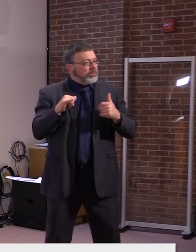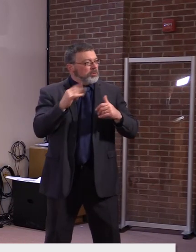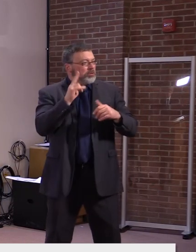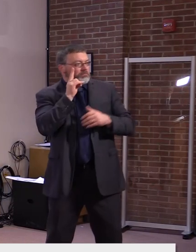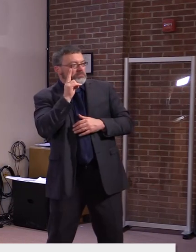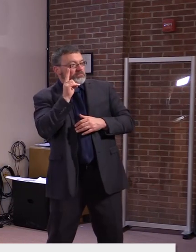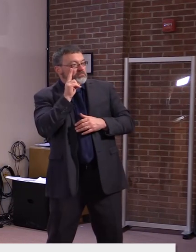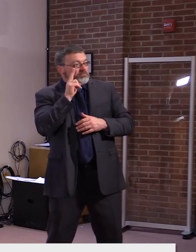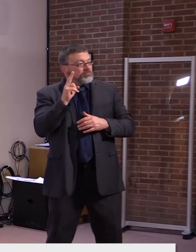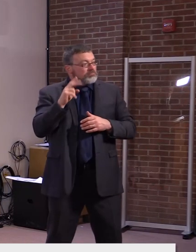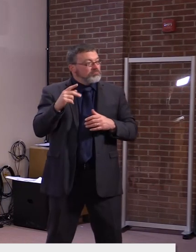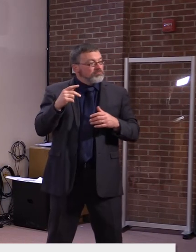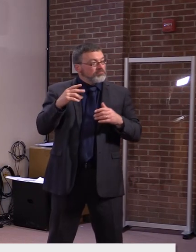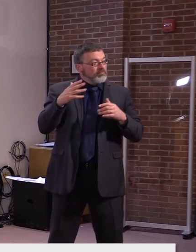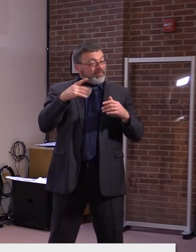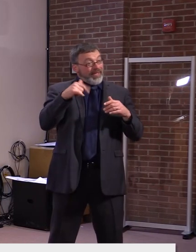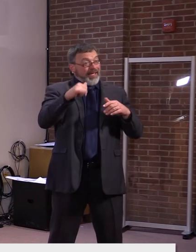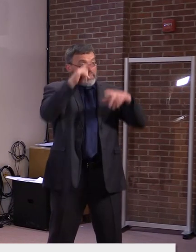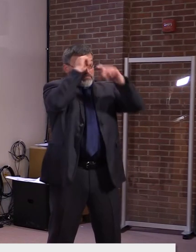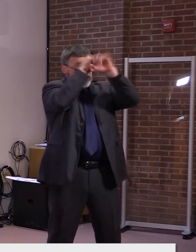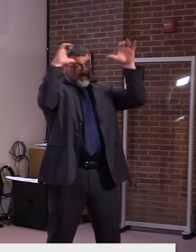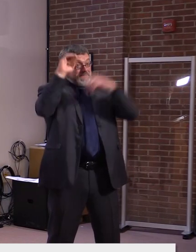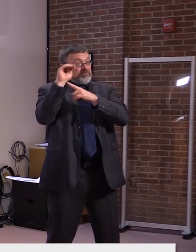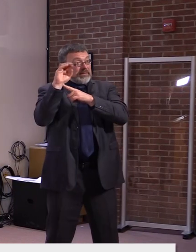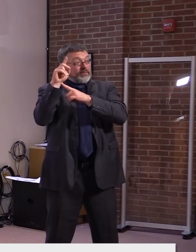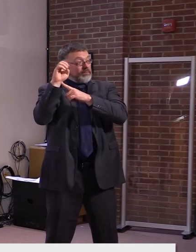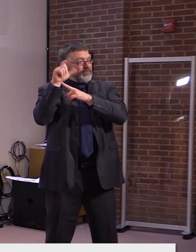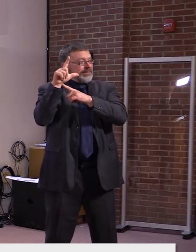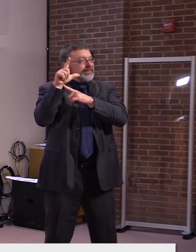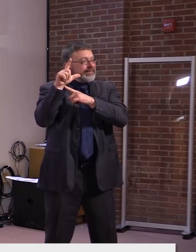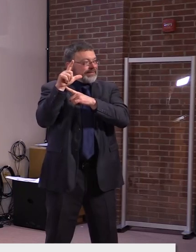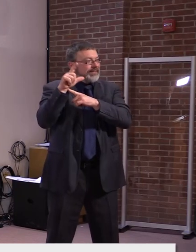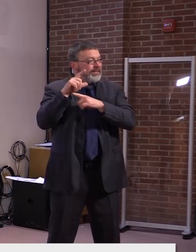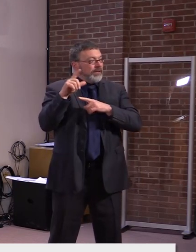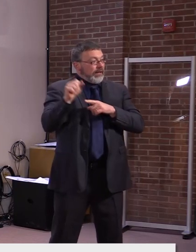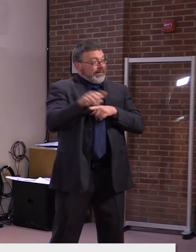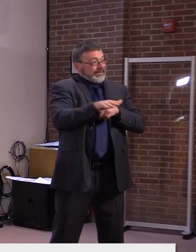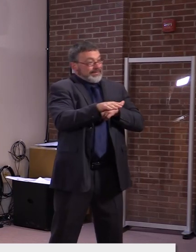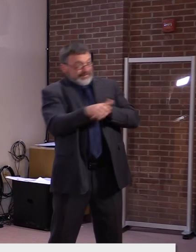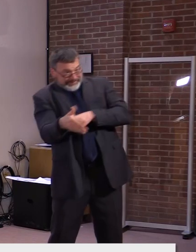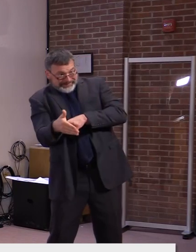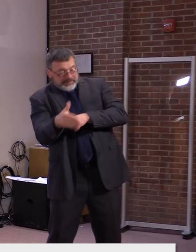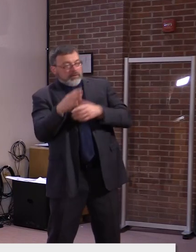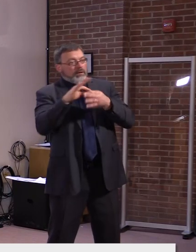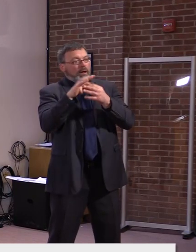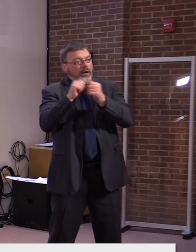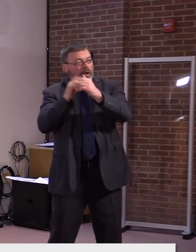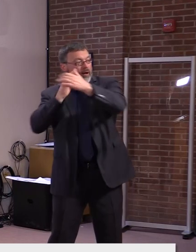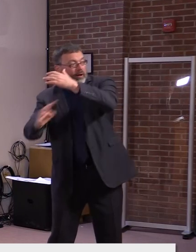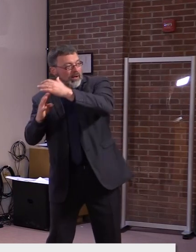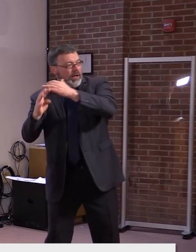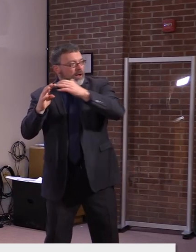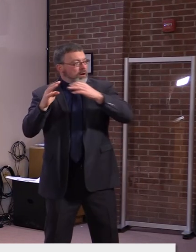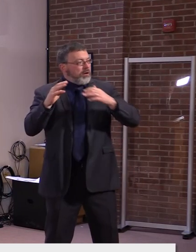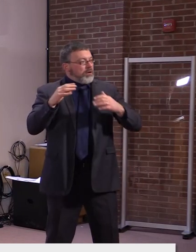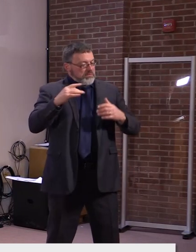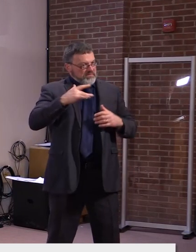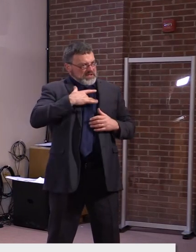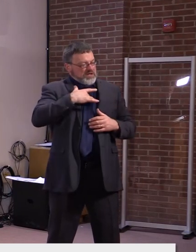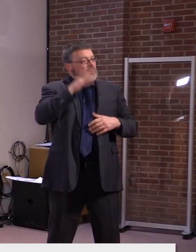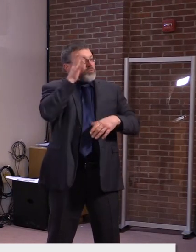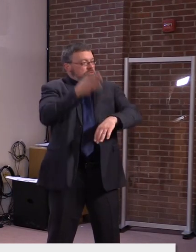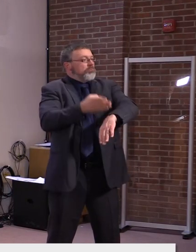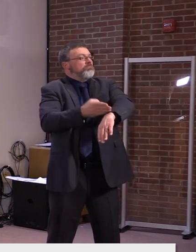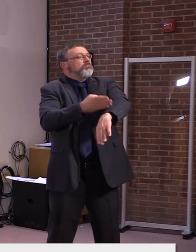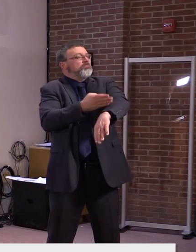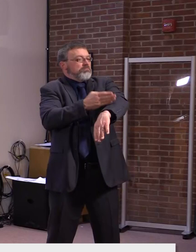the modeling is anticipating fatalities and then, of course, hospitalizations and cases as a result to improve over the next